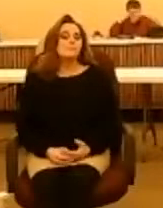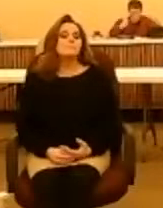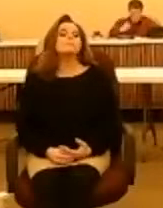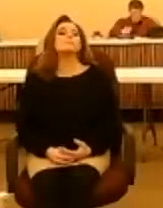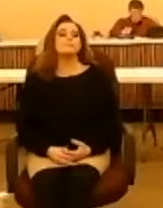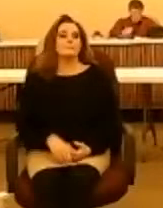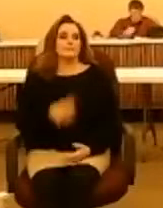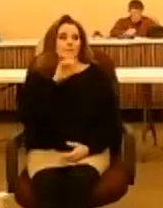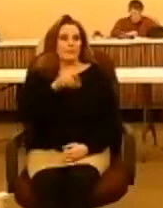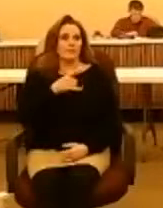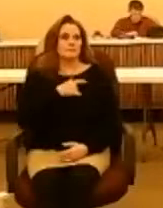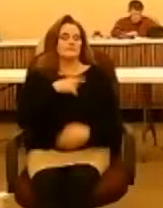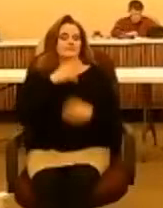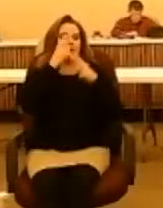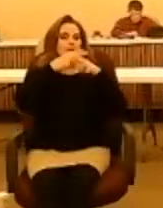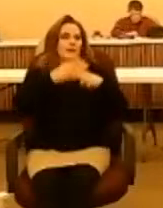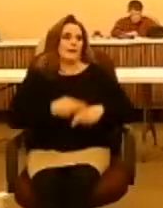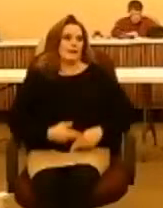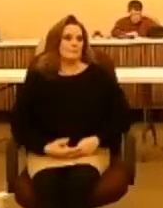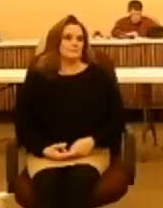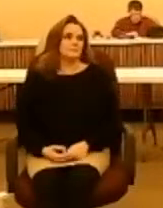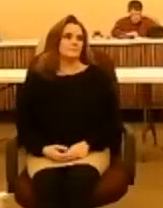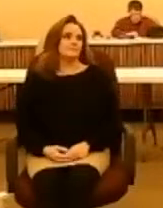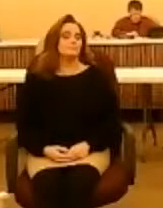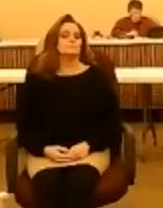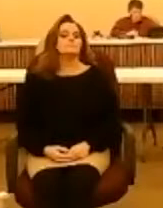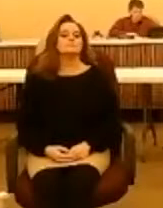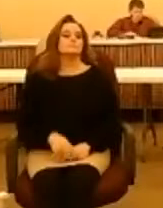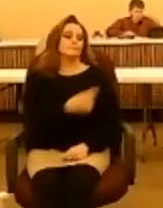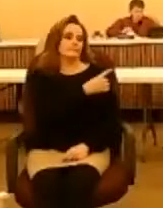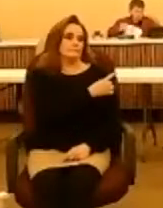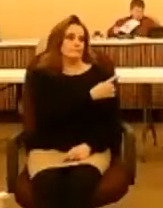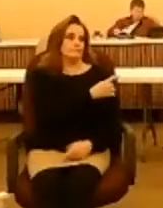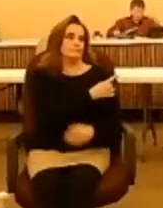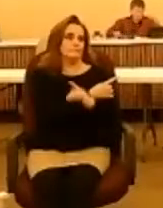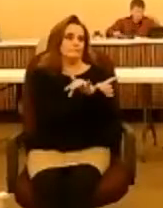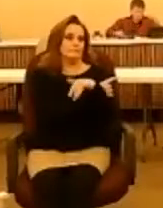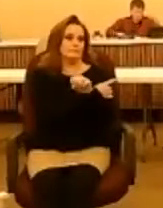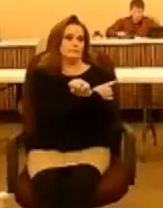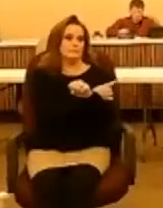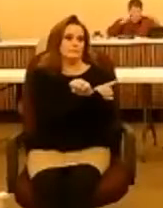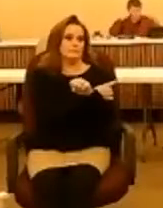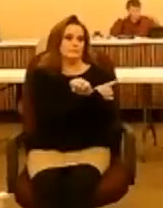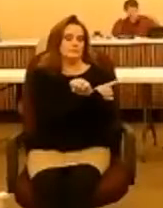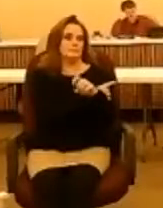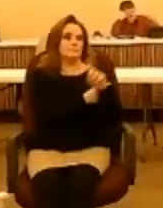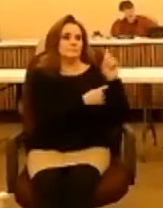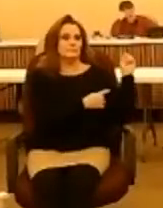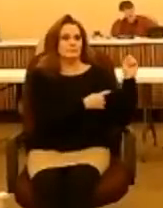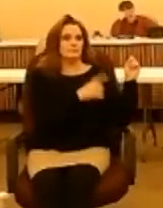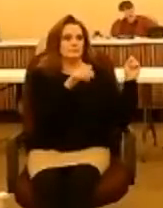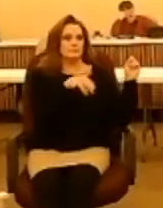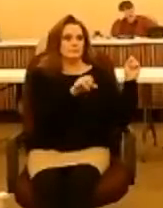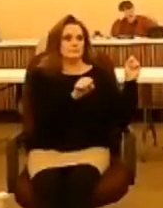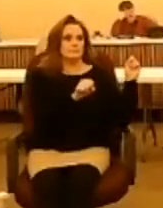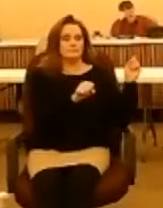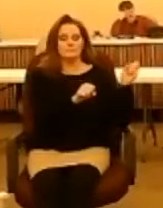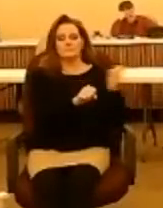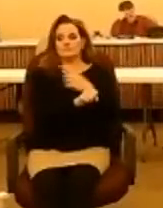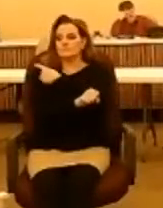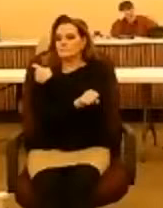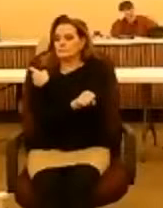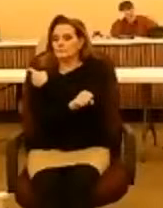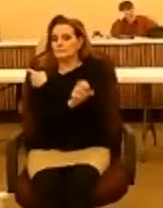Hearing none, please call the roll. Councilmember Barley, Aye. Councilmember Stafford,